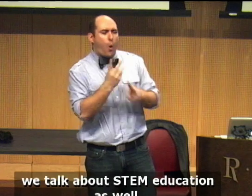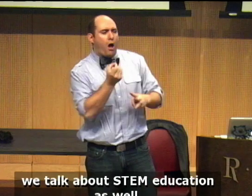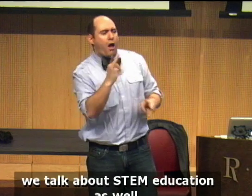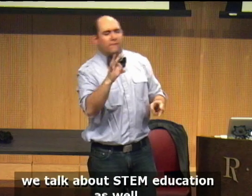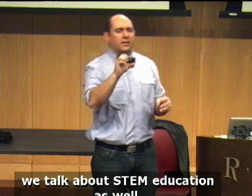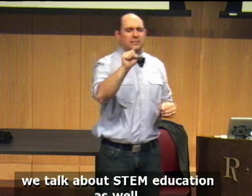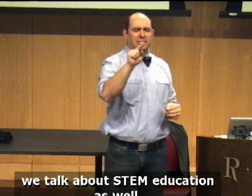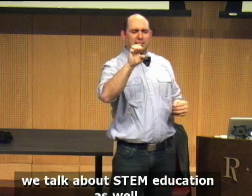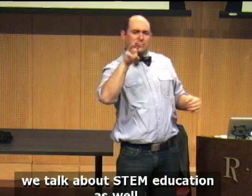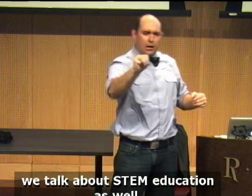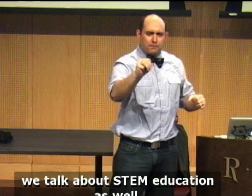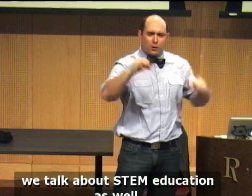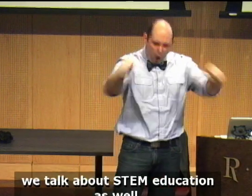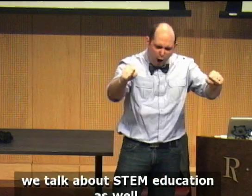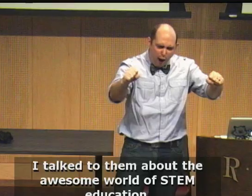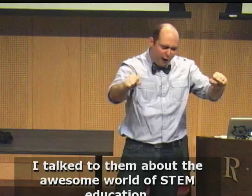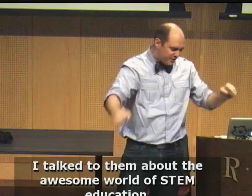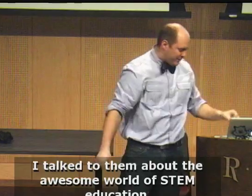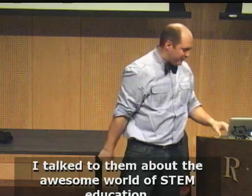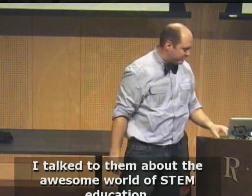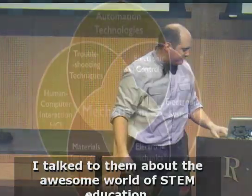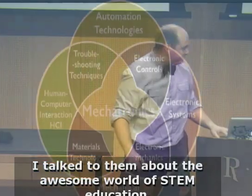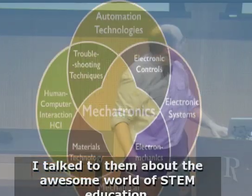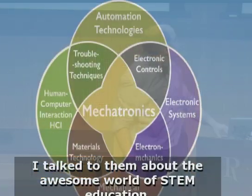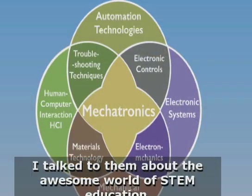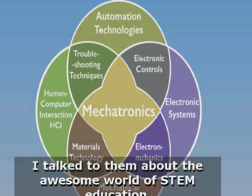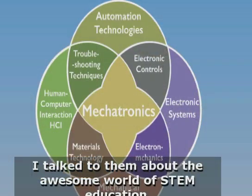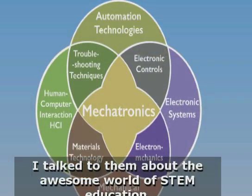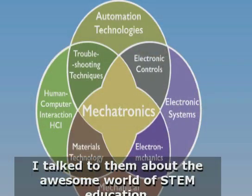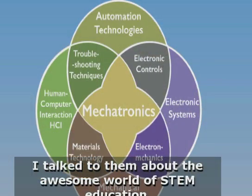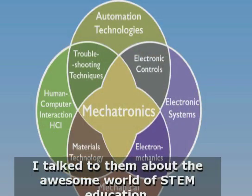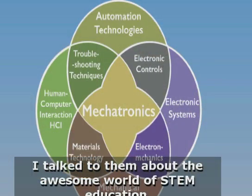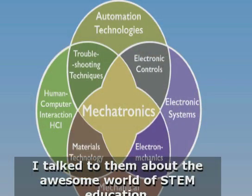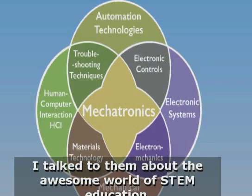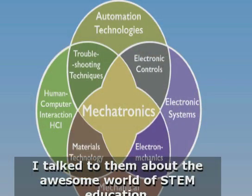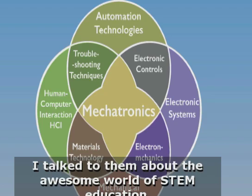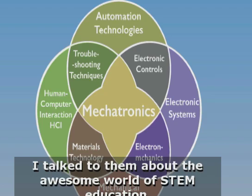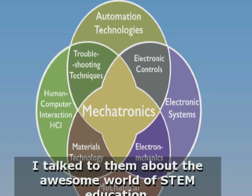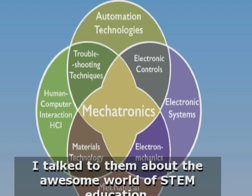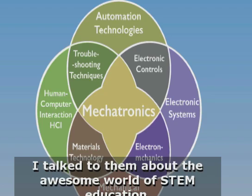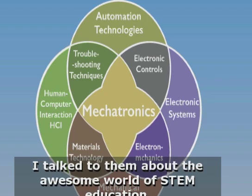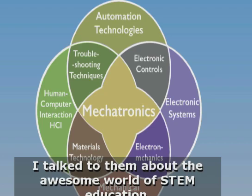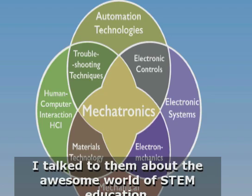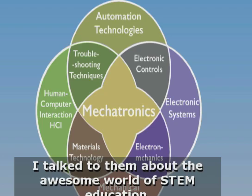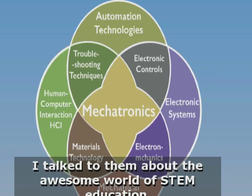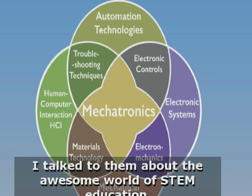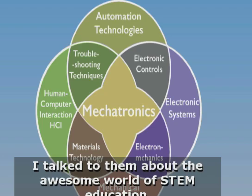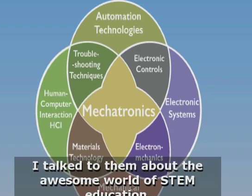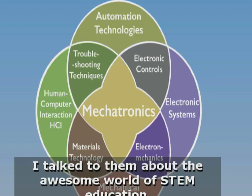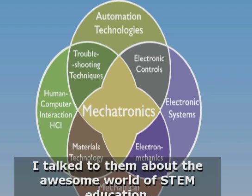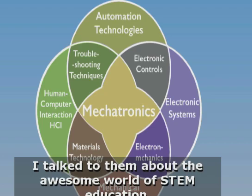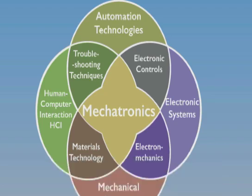STEM education as well. I talk to them about the awesome world of STEM education.